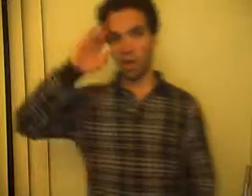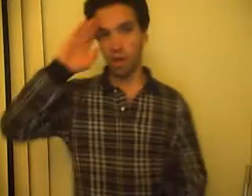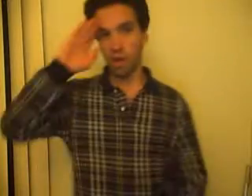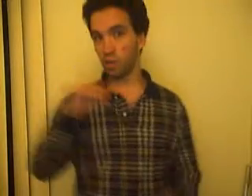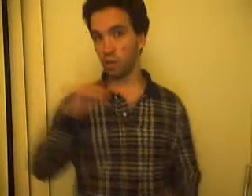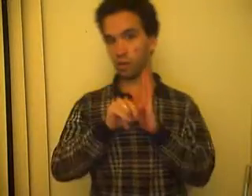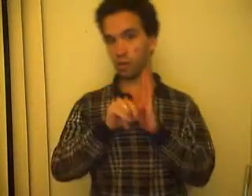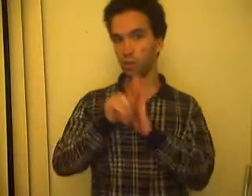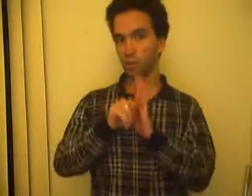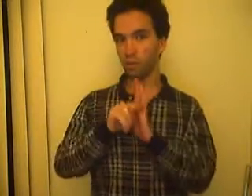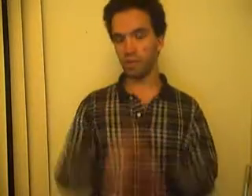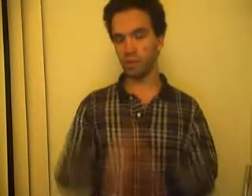Hello there, YouTube.